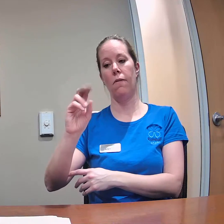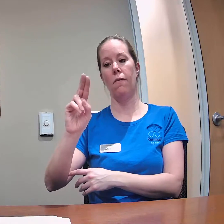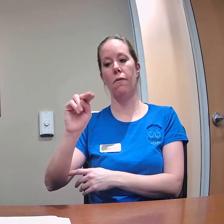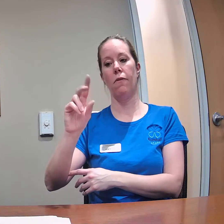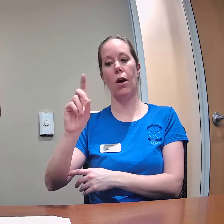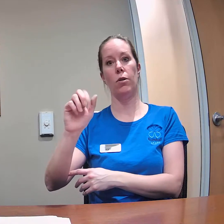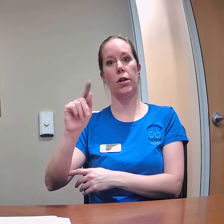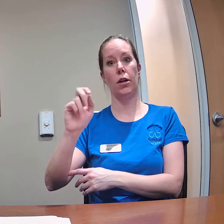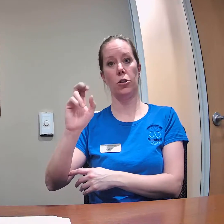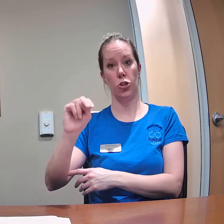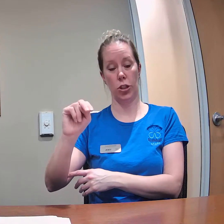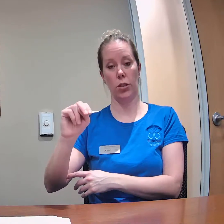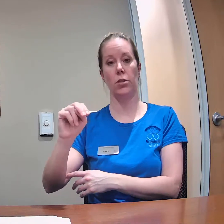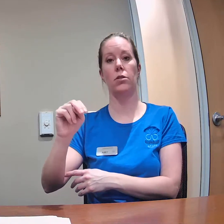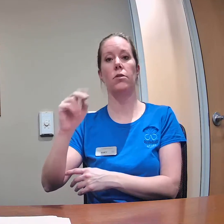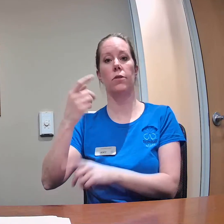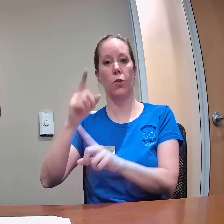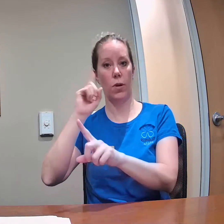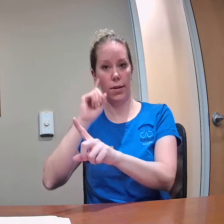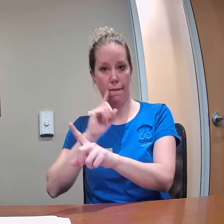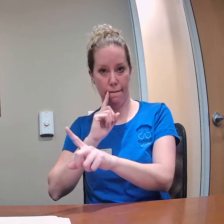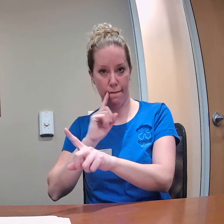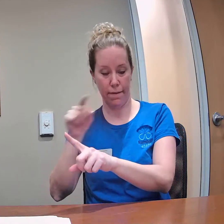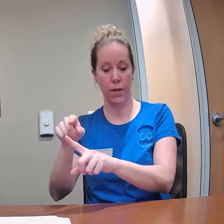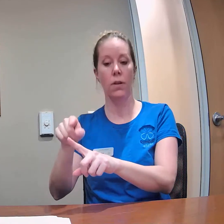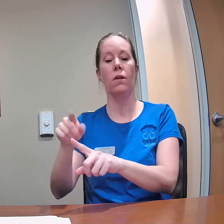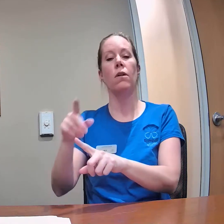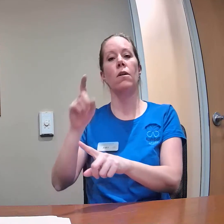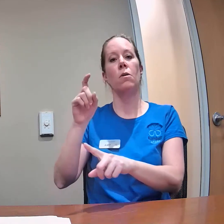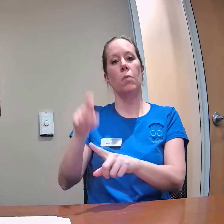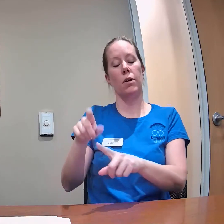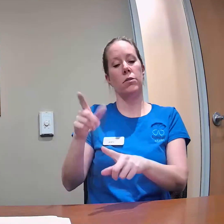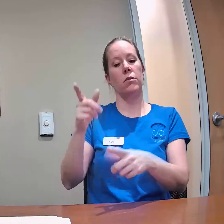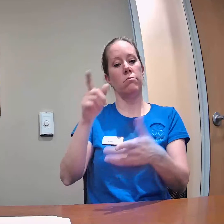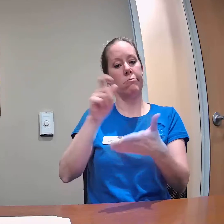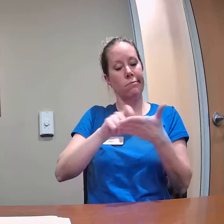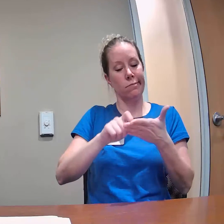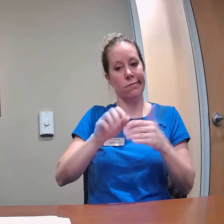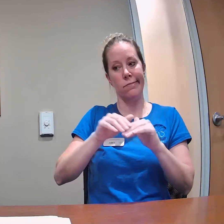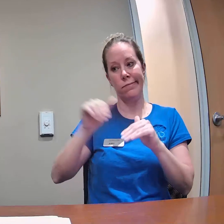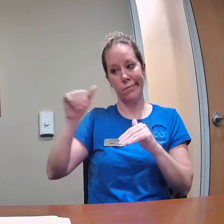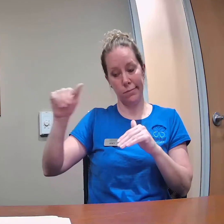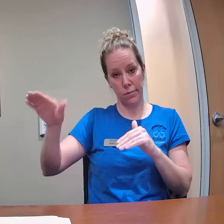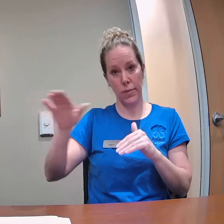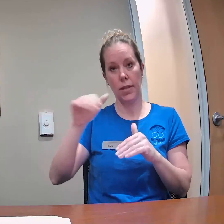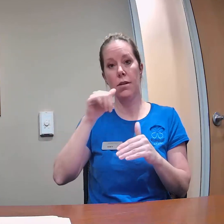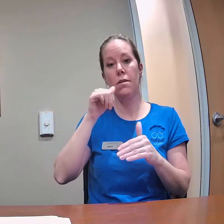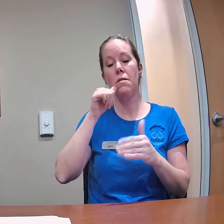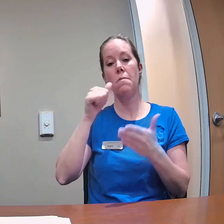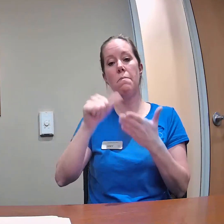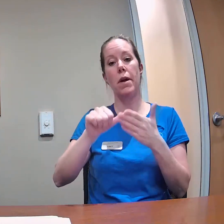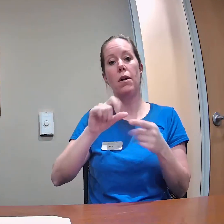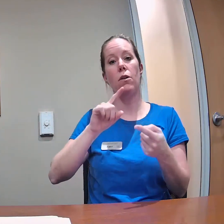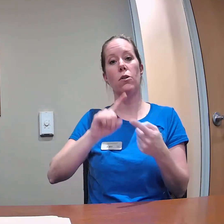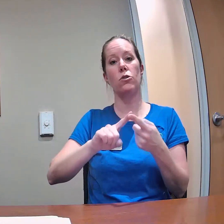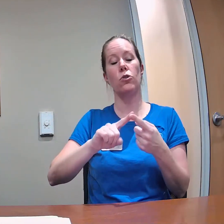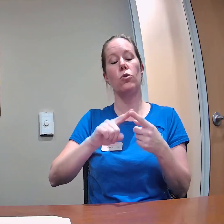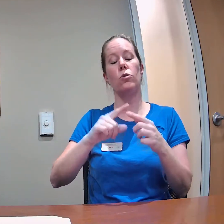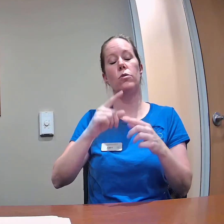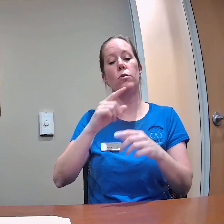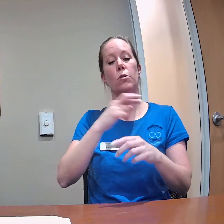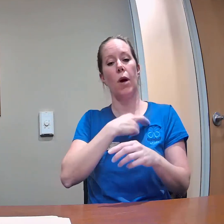check back and ask for people to rewrite the check. And if you'd like to mail it, it goes to the Bob Rumble